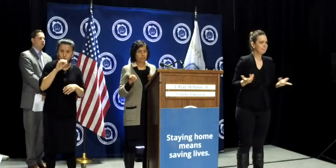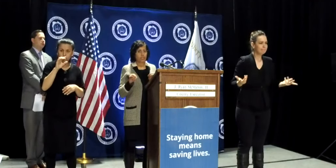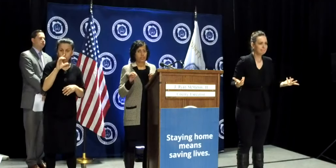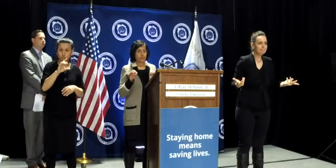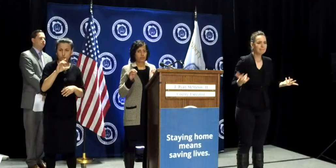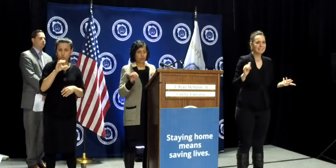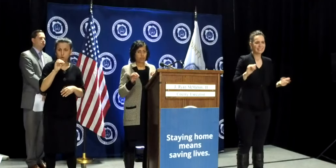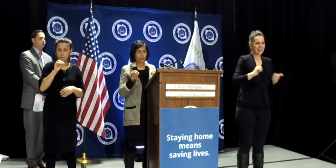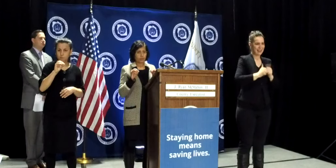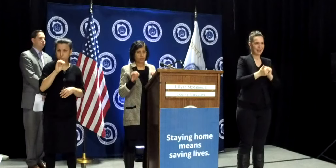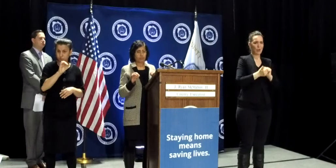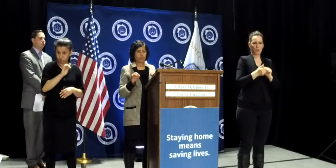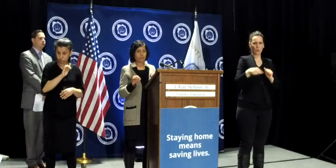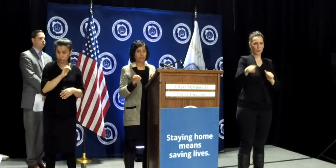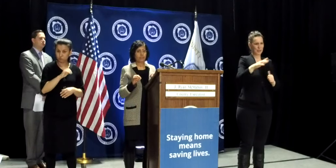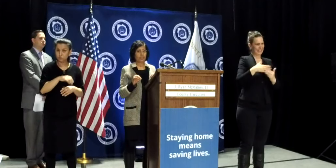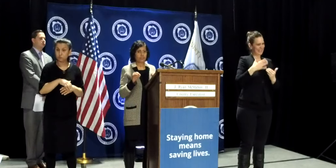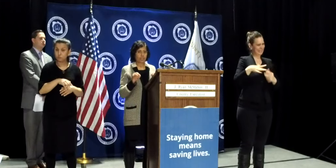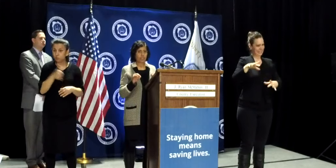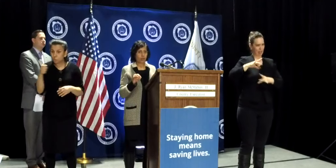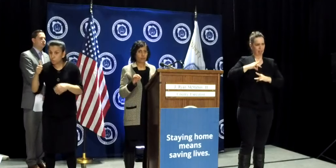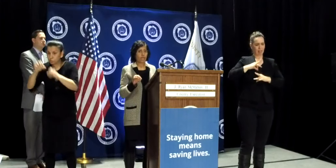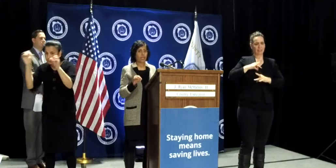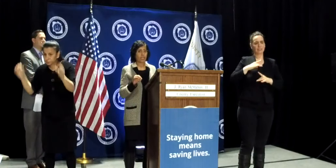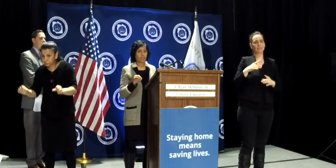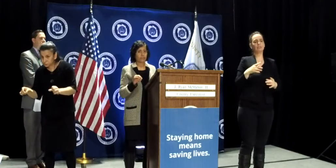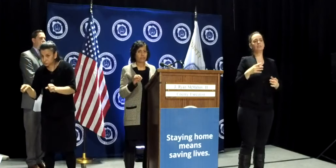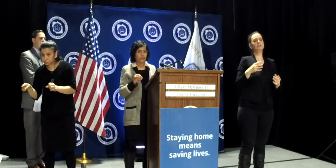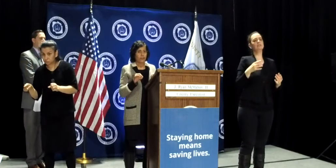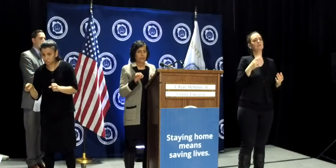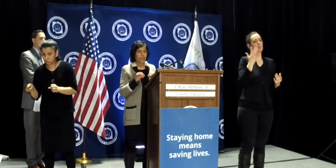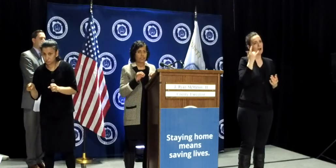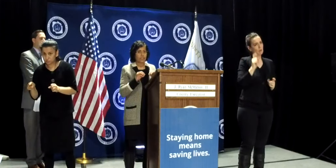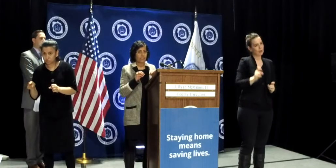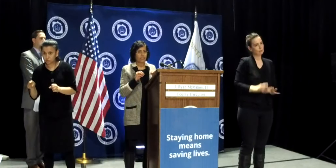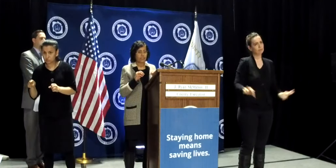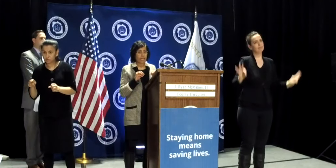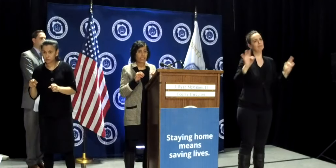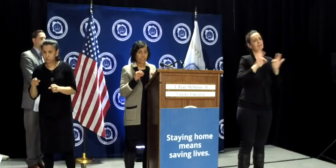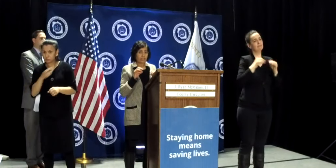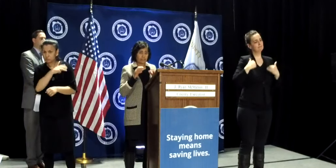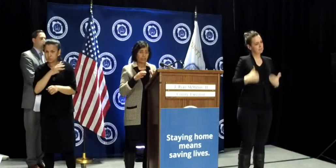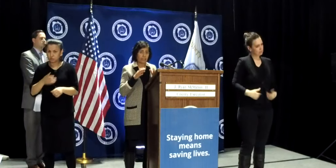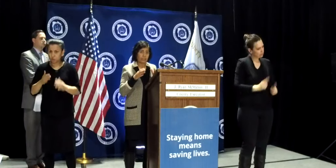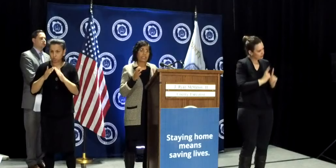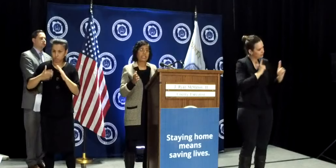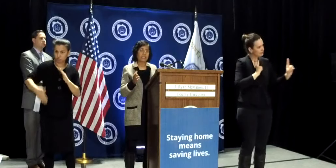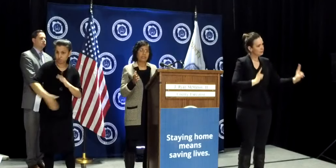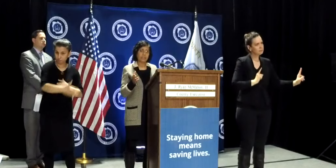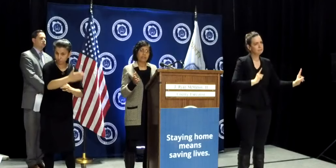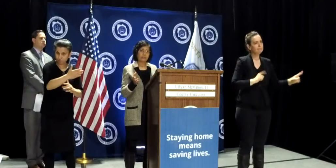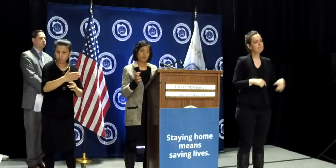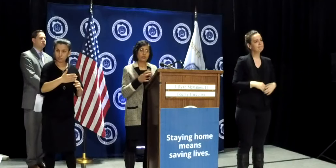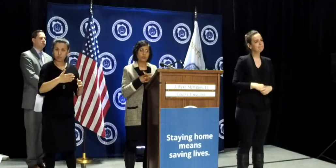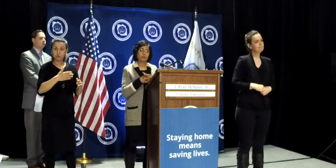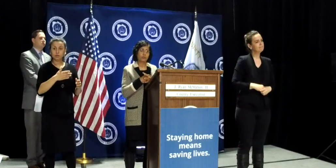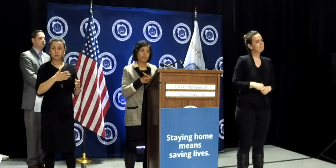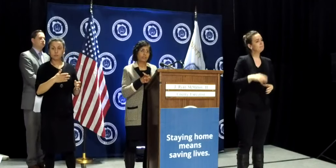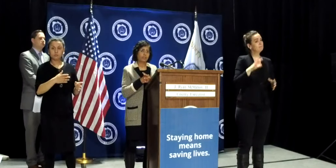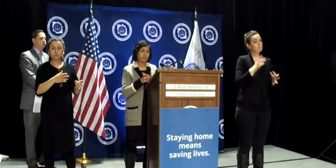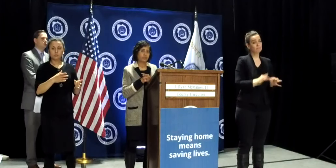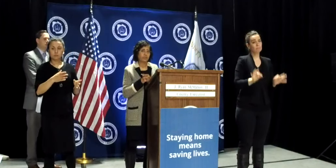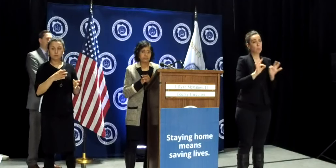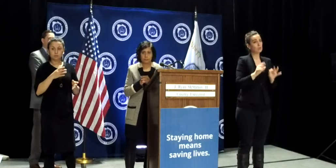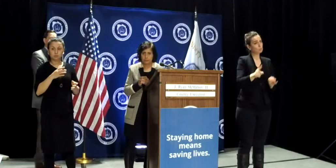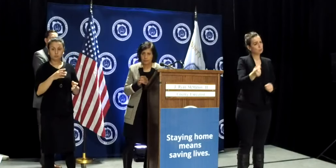crucial to follow those social distancing and staying home guidelines. That is the key to prevent